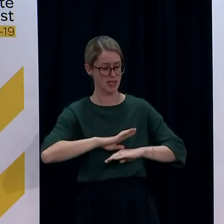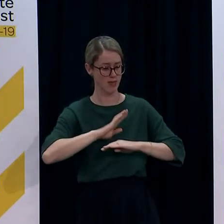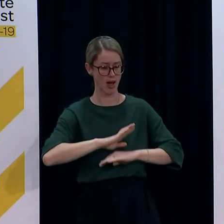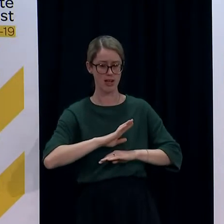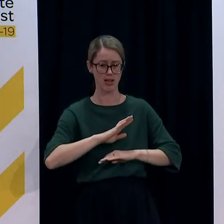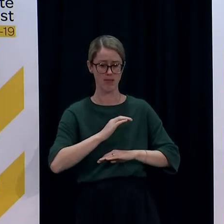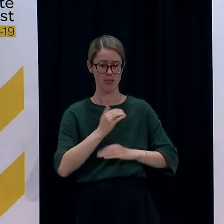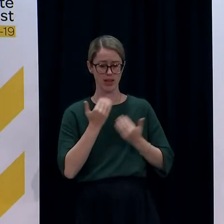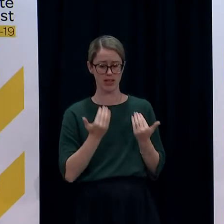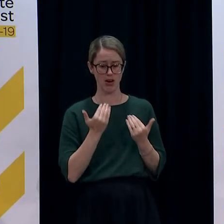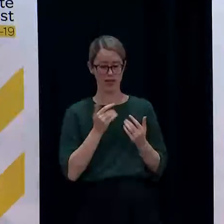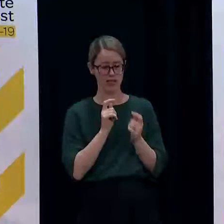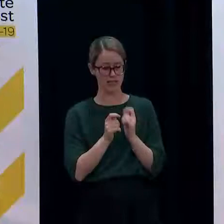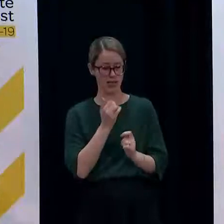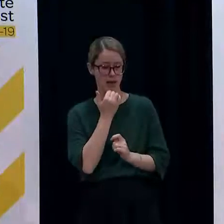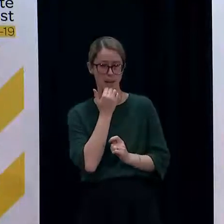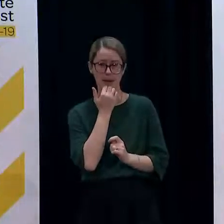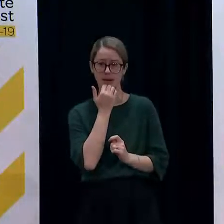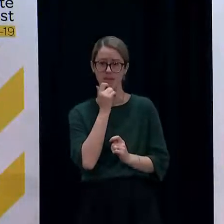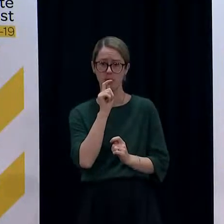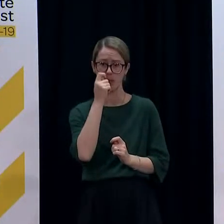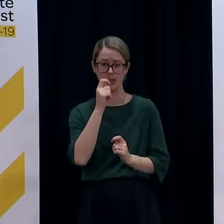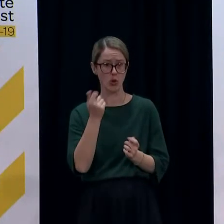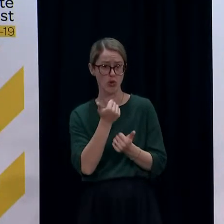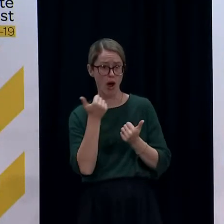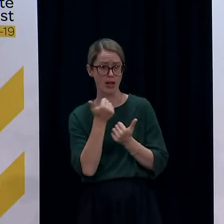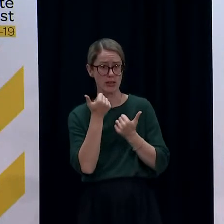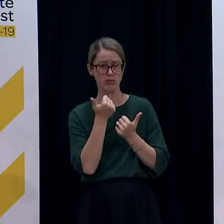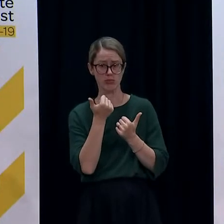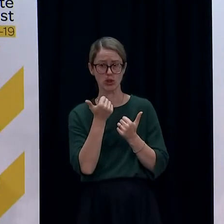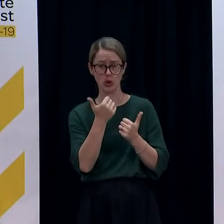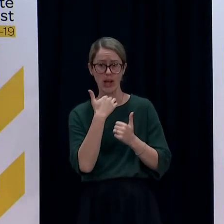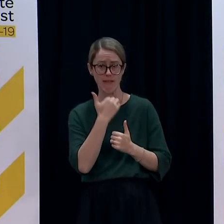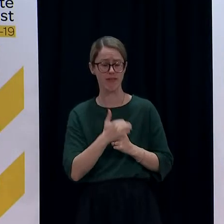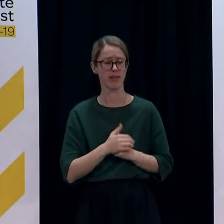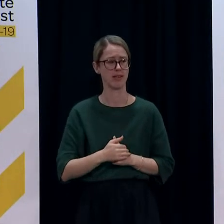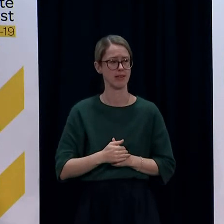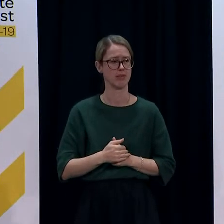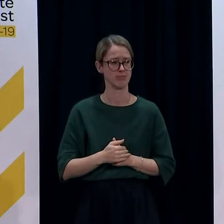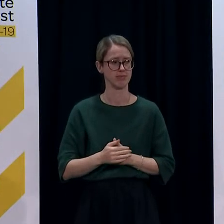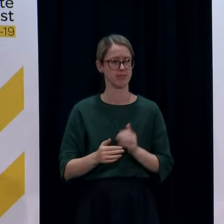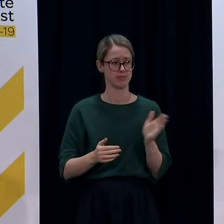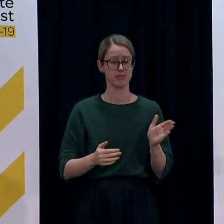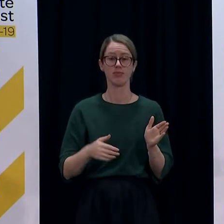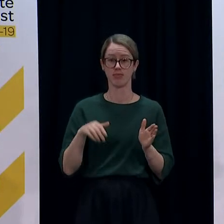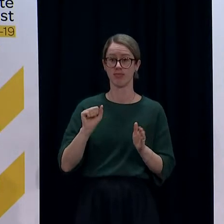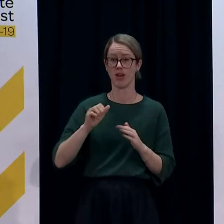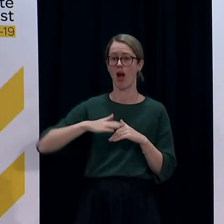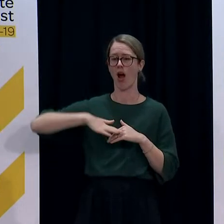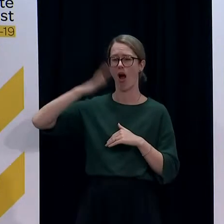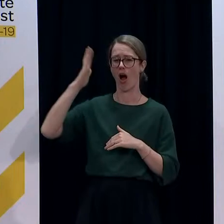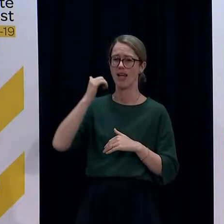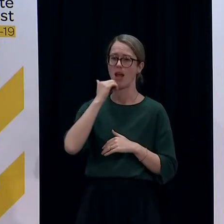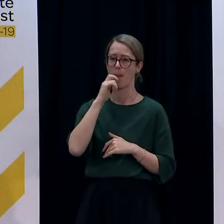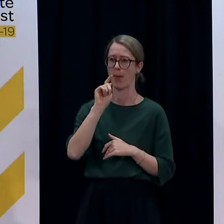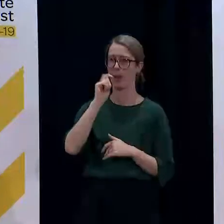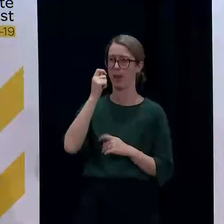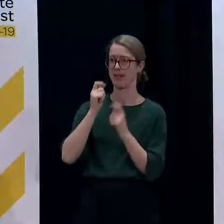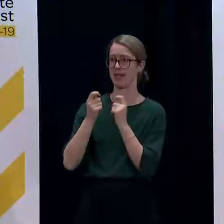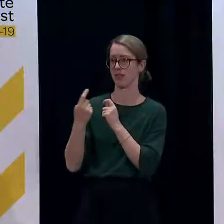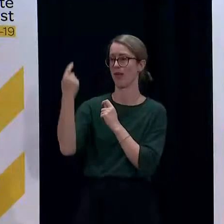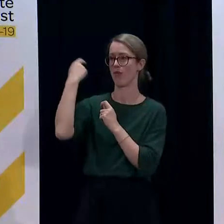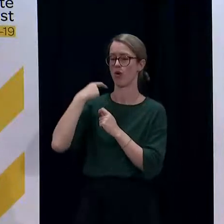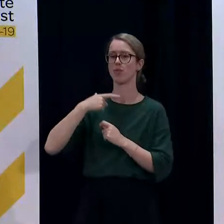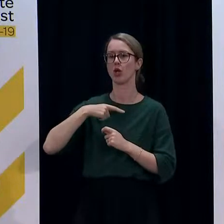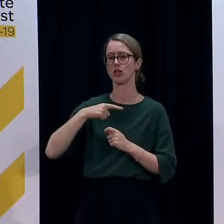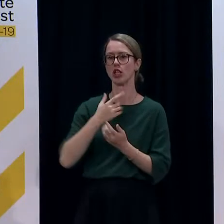the current amount of testing in Auckland is okay for what you need it to be? I think we had a large number of tests that was being driven by